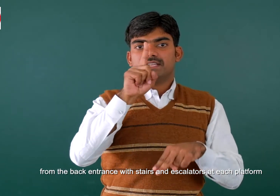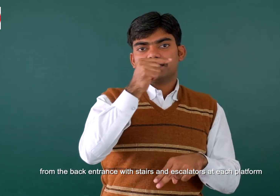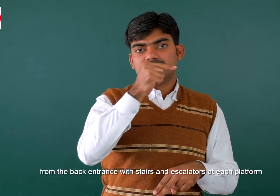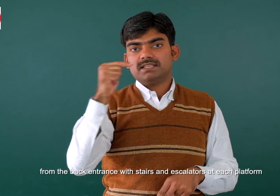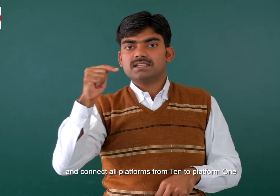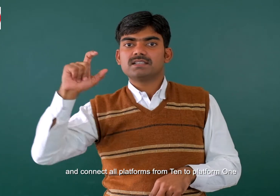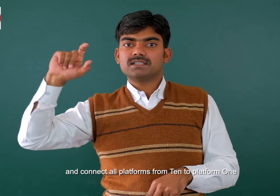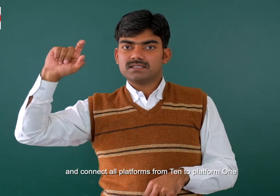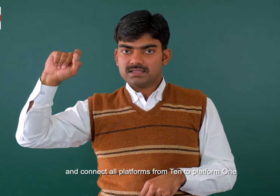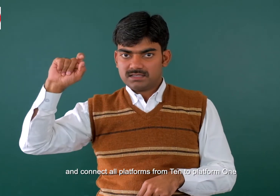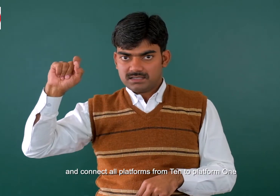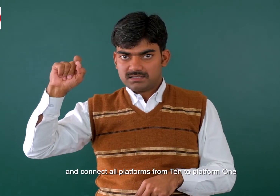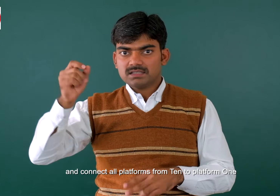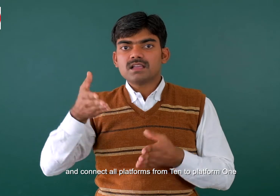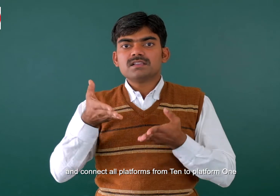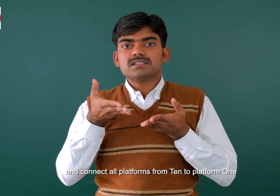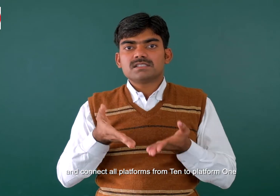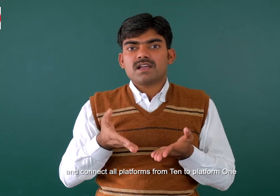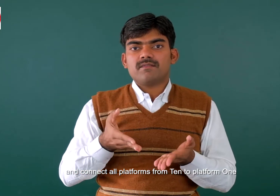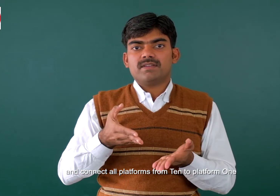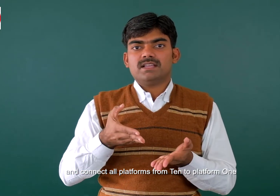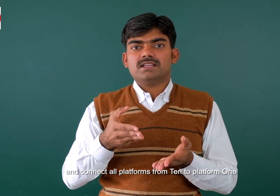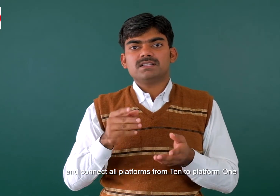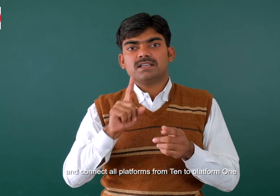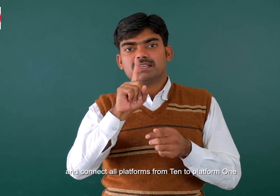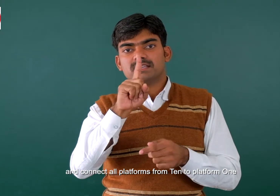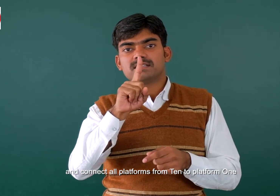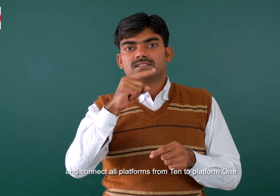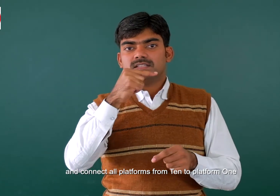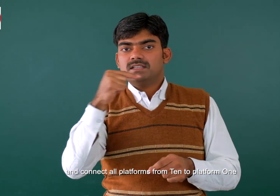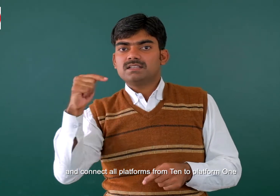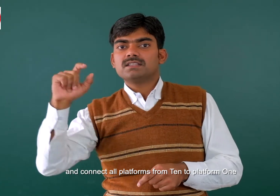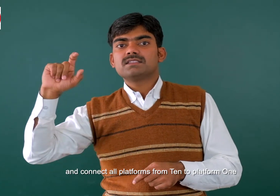and connect all platforms from 10 to platform 1.